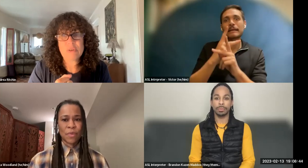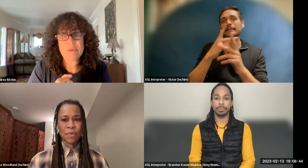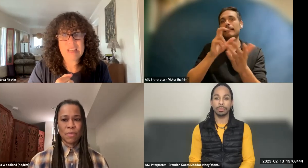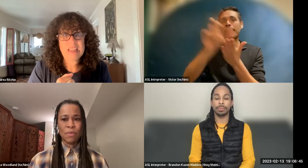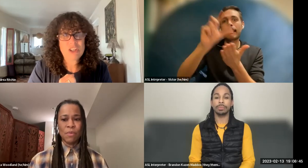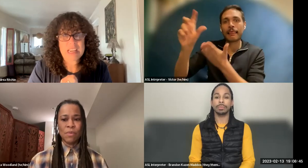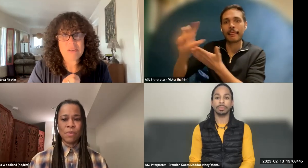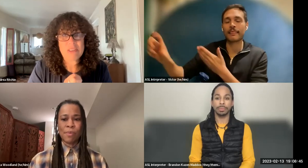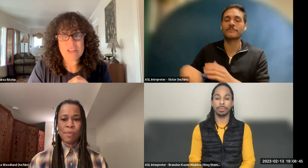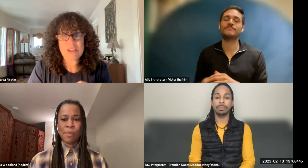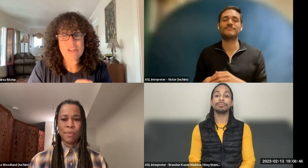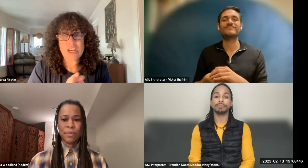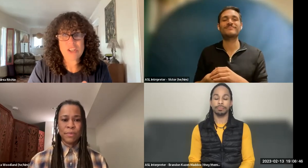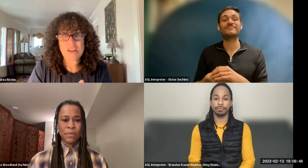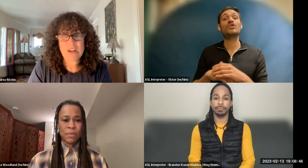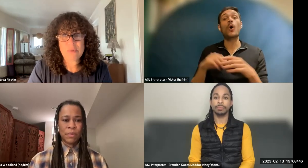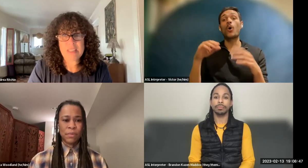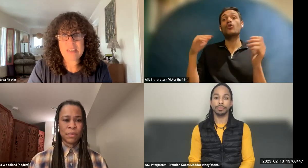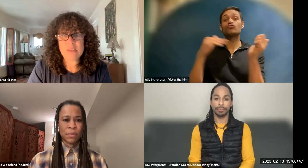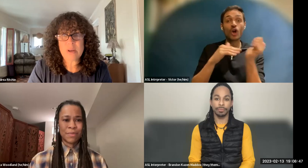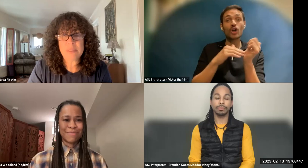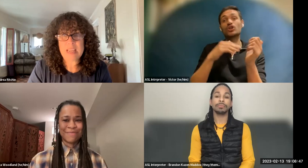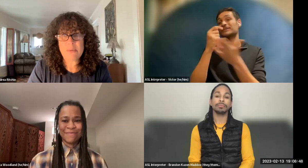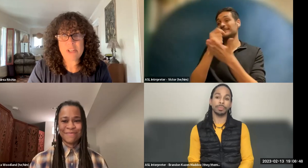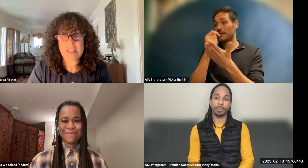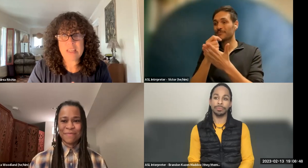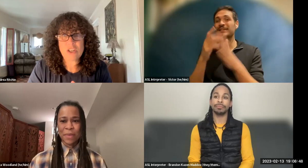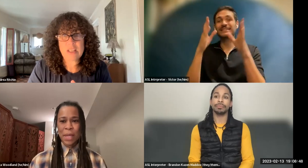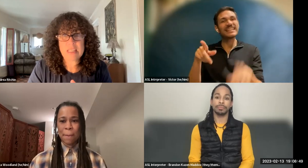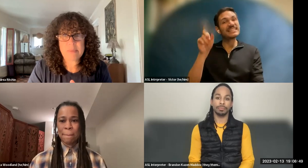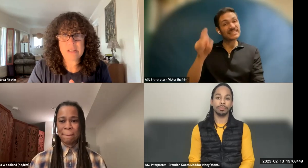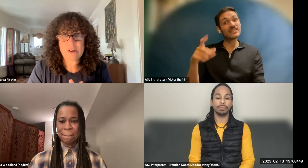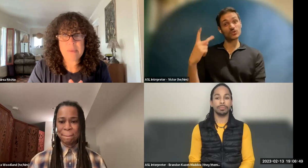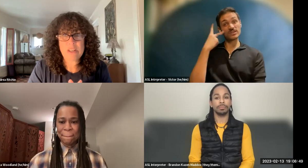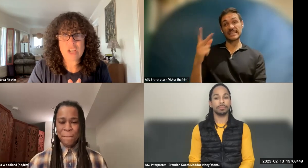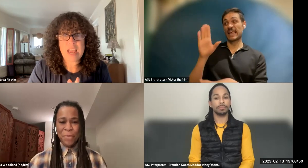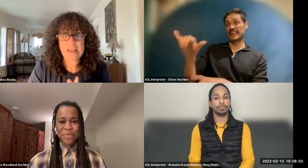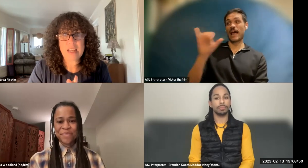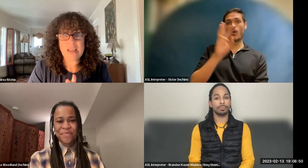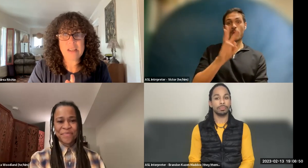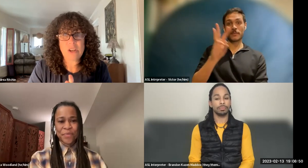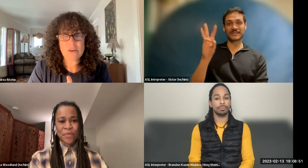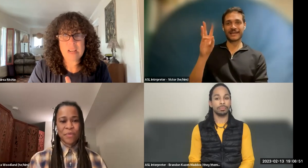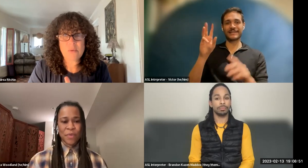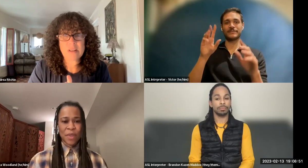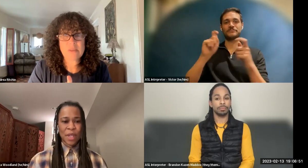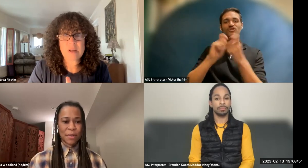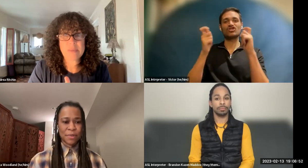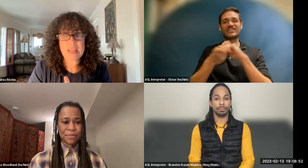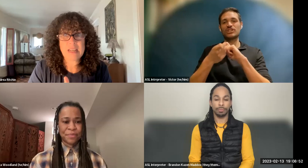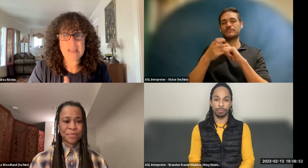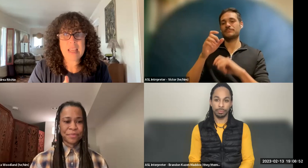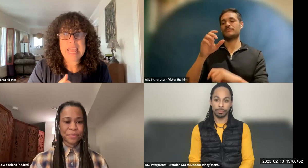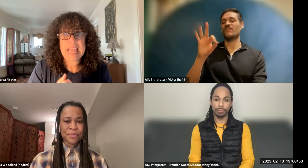need to check out the Changing Frequencies website, which I think Sheila is about to drop in the chat, your